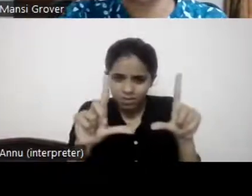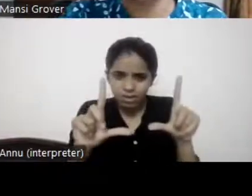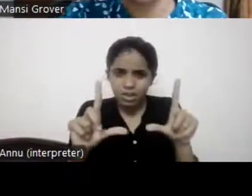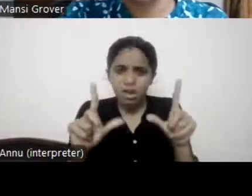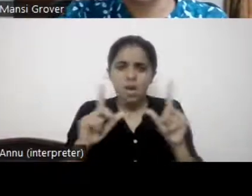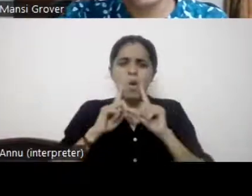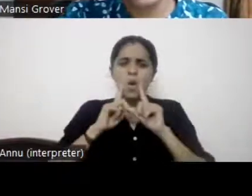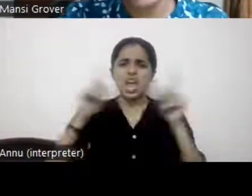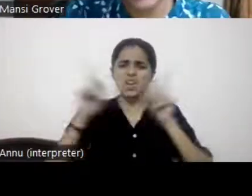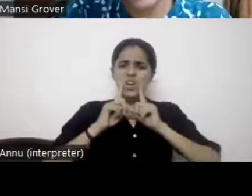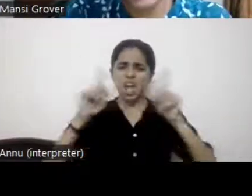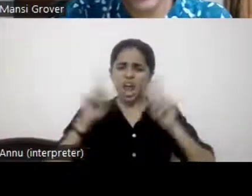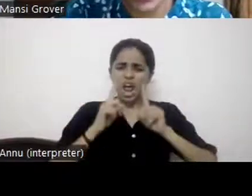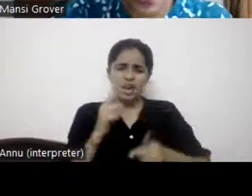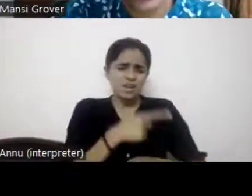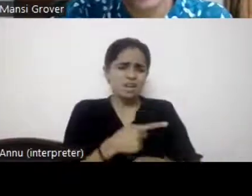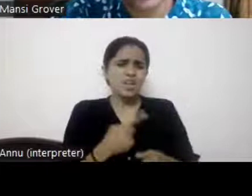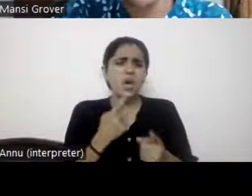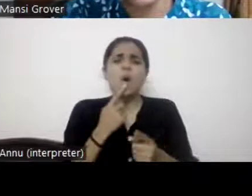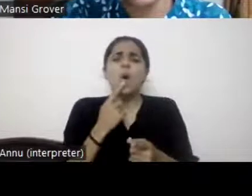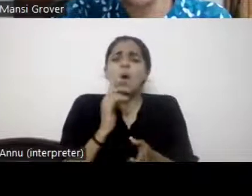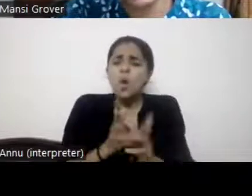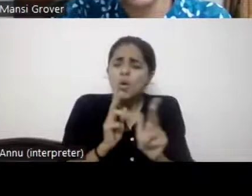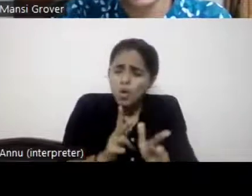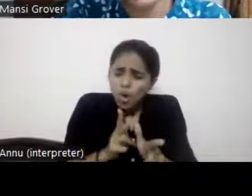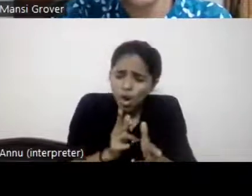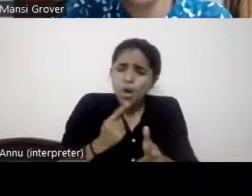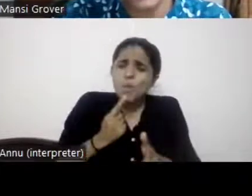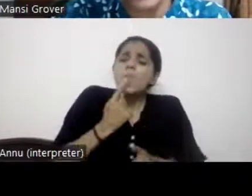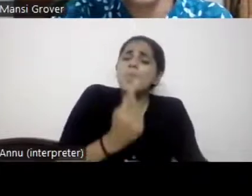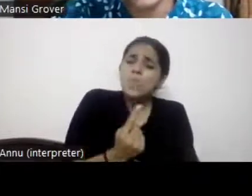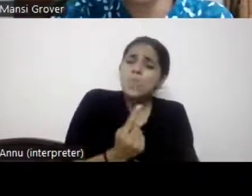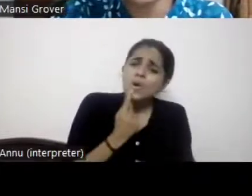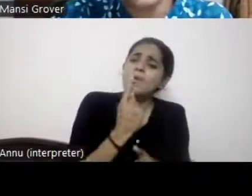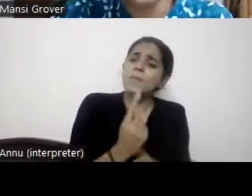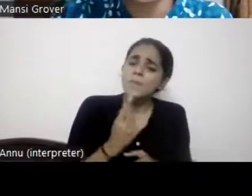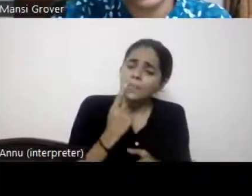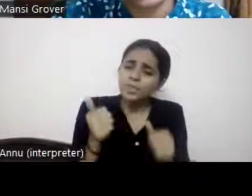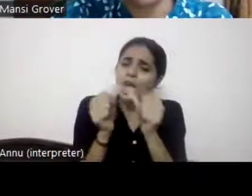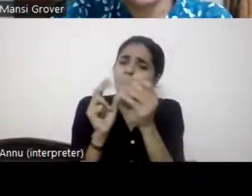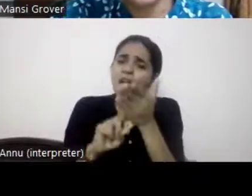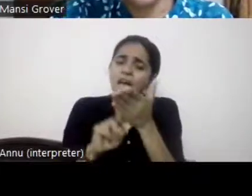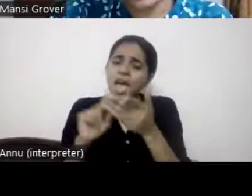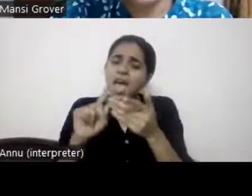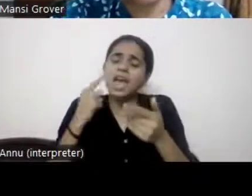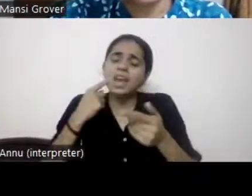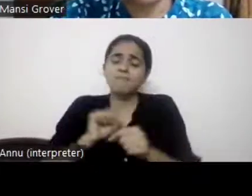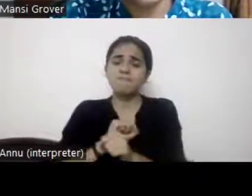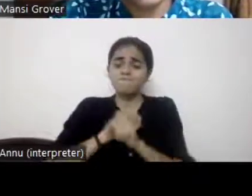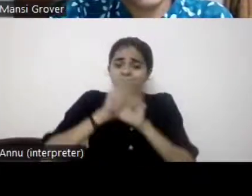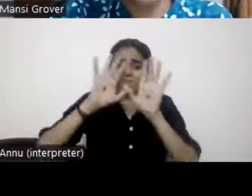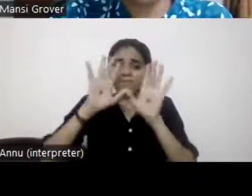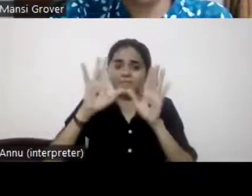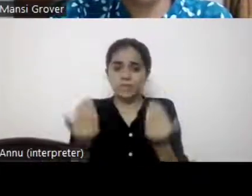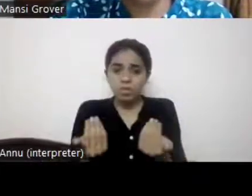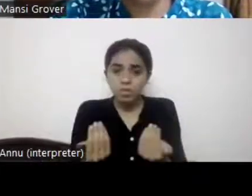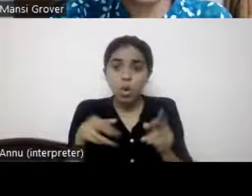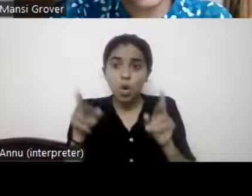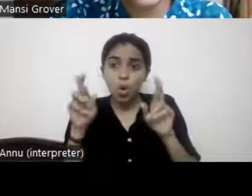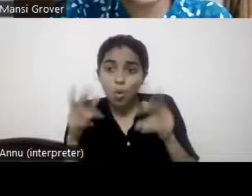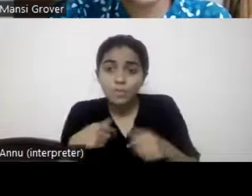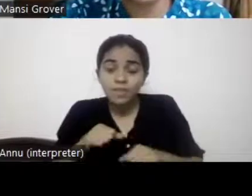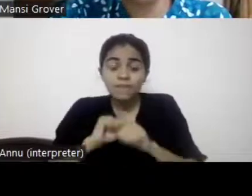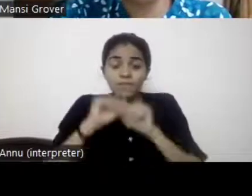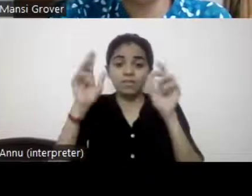shouts at them so that they could, talk to Annie, and she could wake up here. And